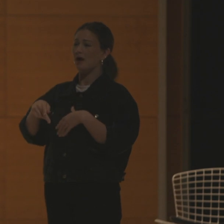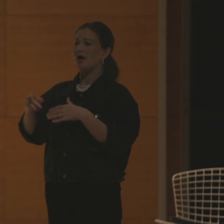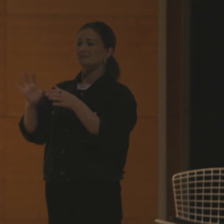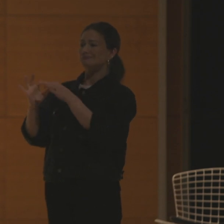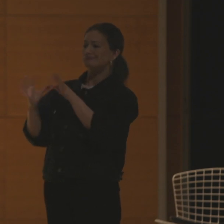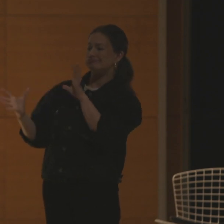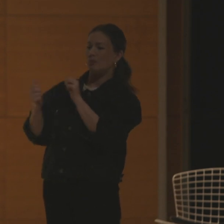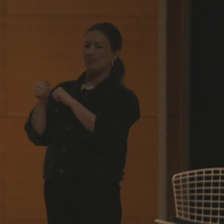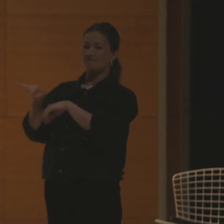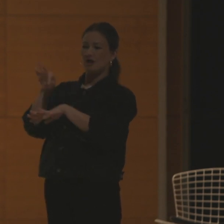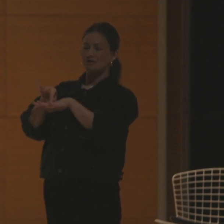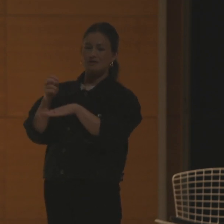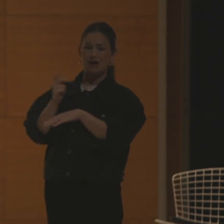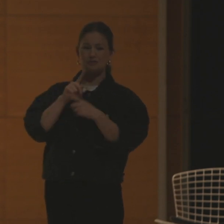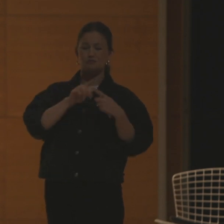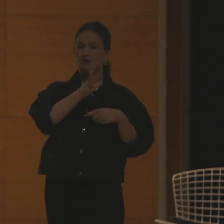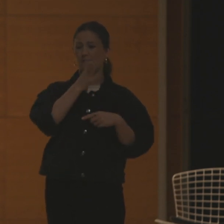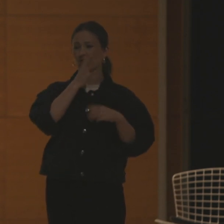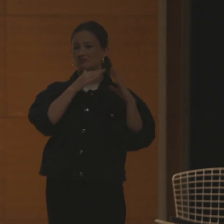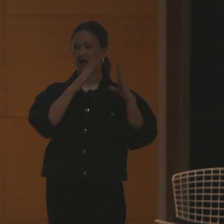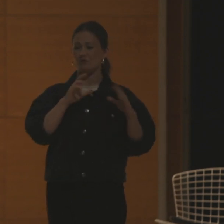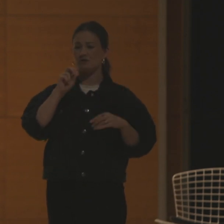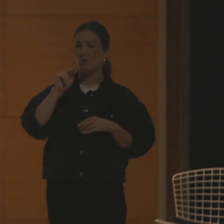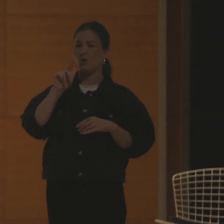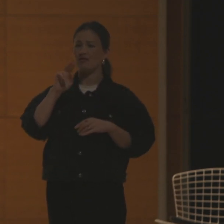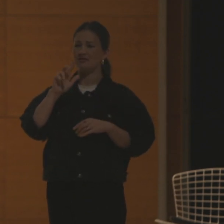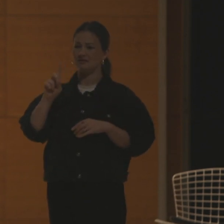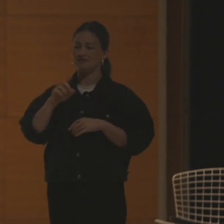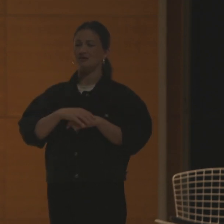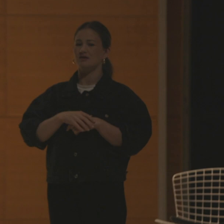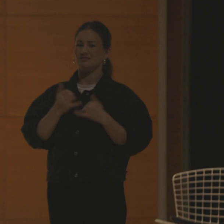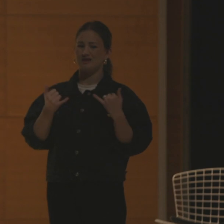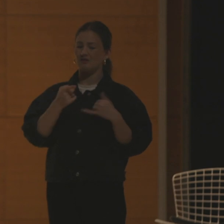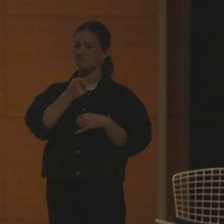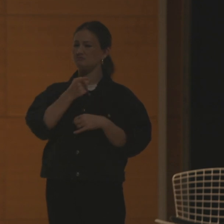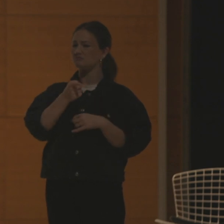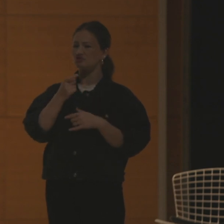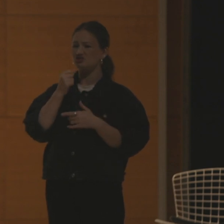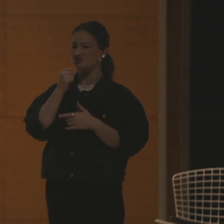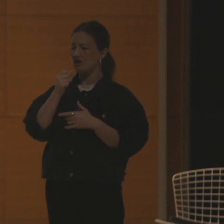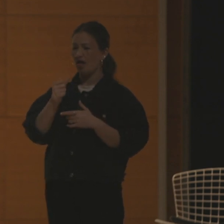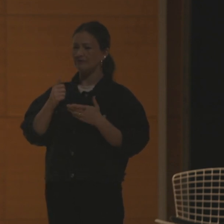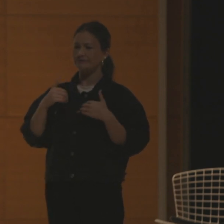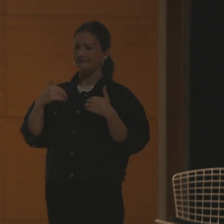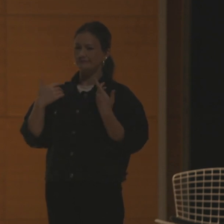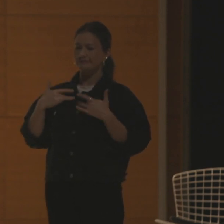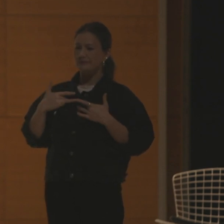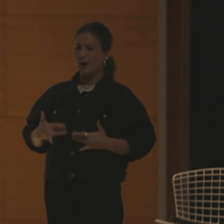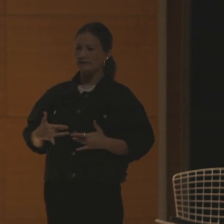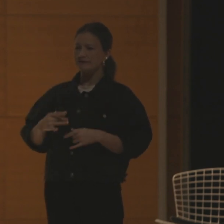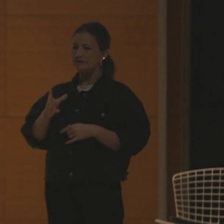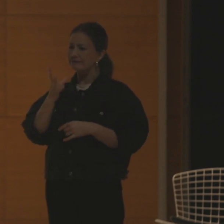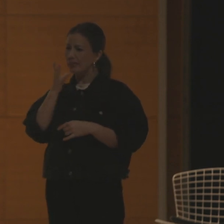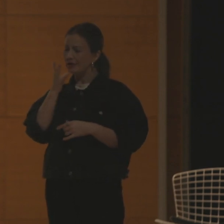has moved back to her mother Marissa's house in Oakland. Marissa is no longer the depressed alcoholic she was during Kathleen's childhood. She no longer needs Kathleen